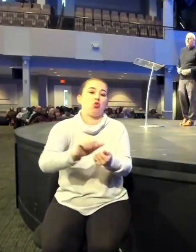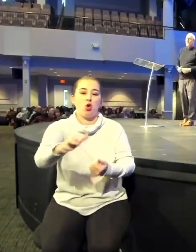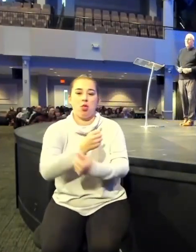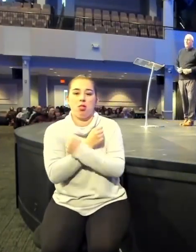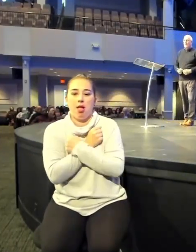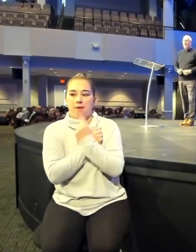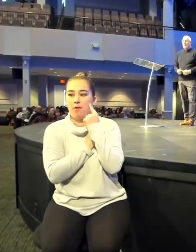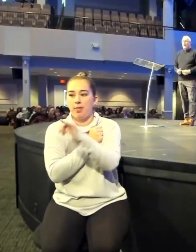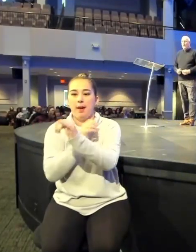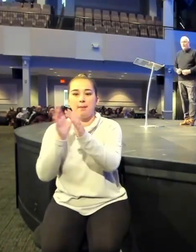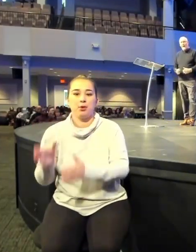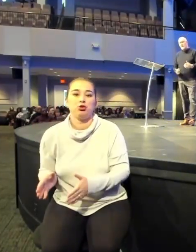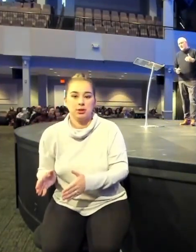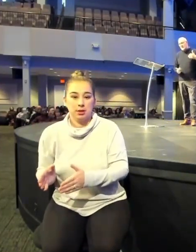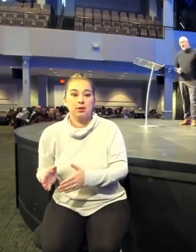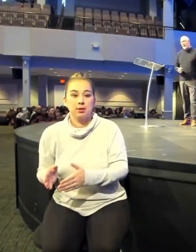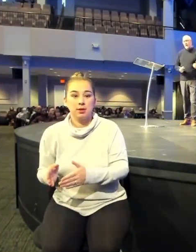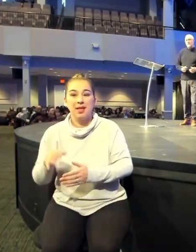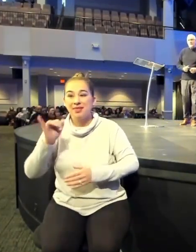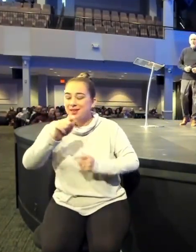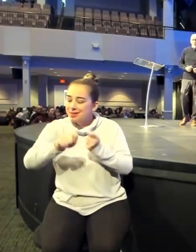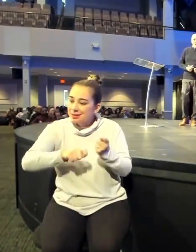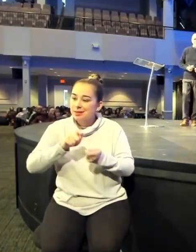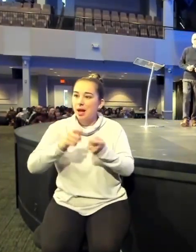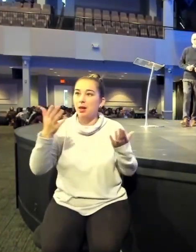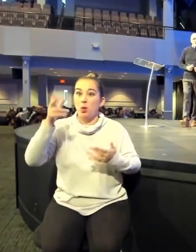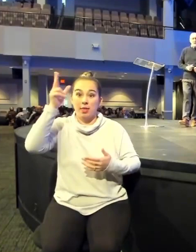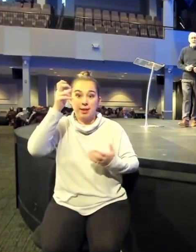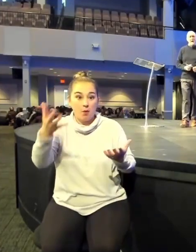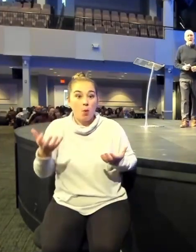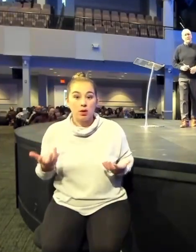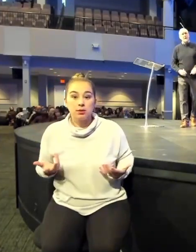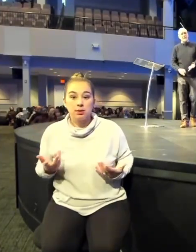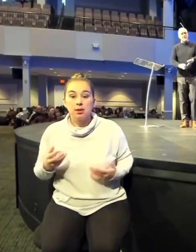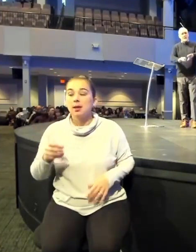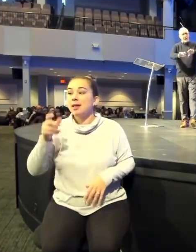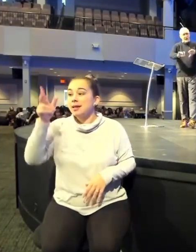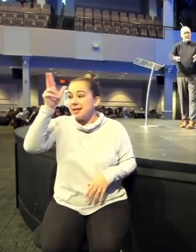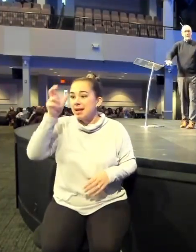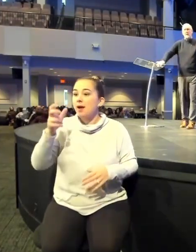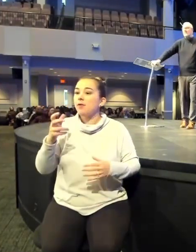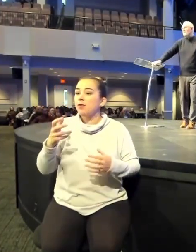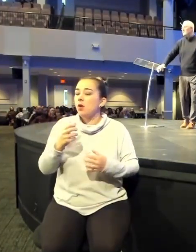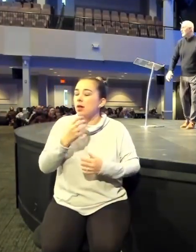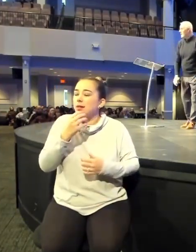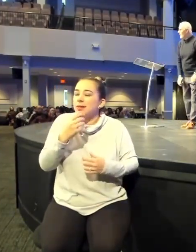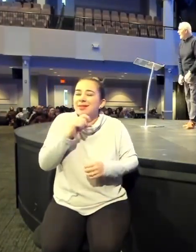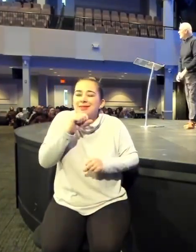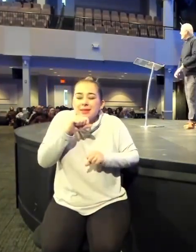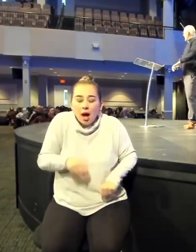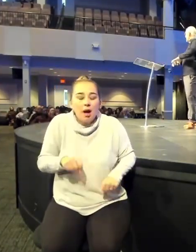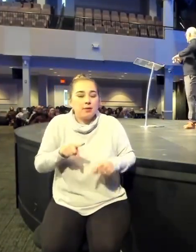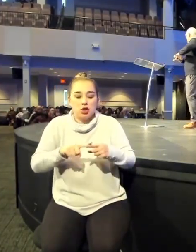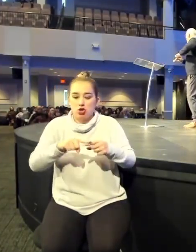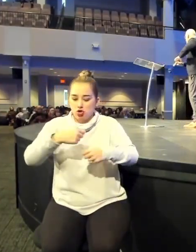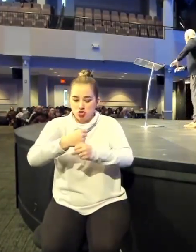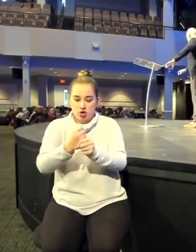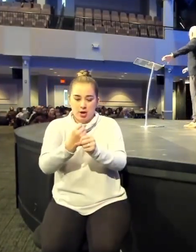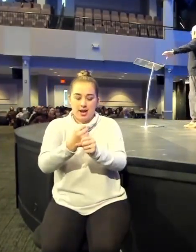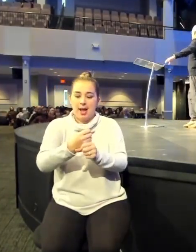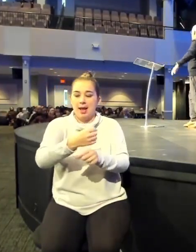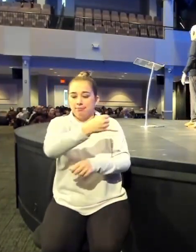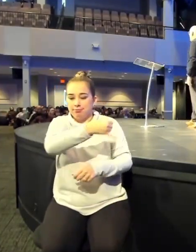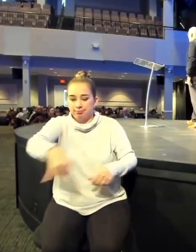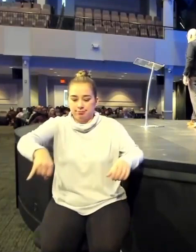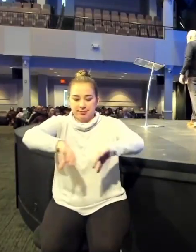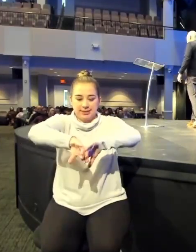them. And in fact, that's exactly what Satan wants to do. Satan loves to create division. Satan loves to create